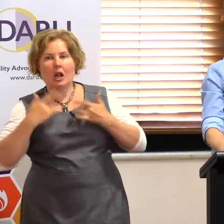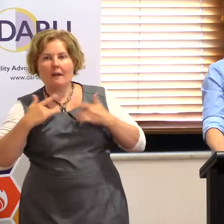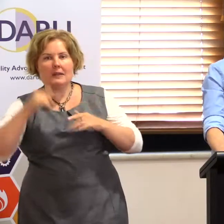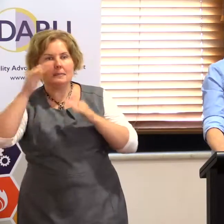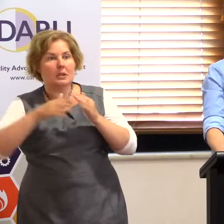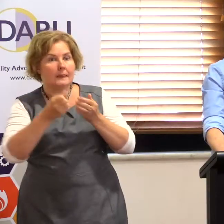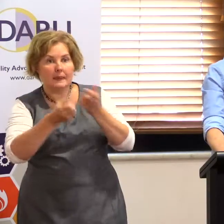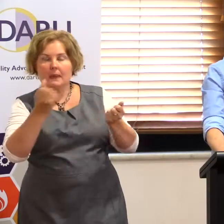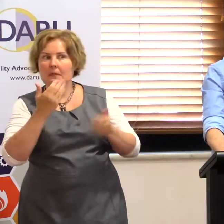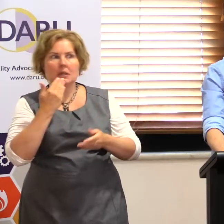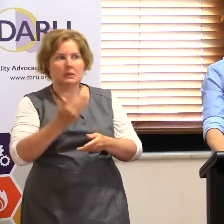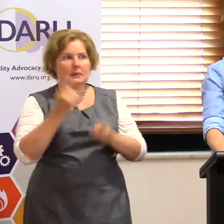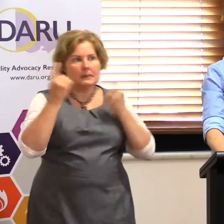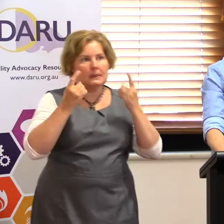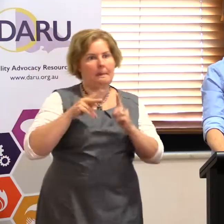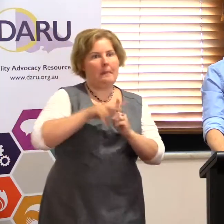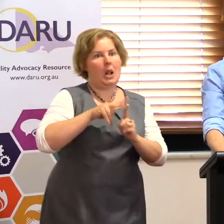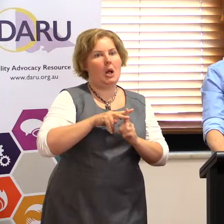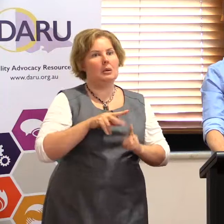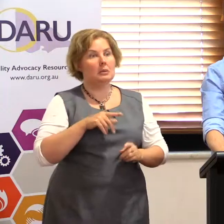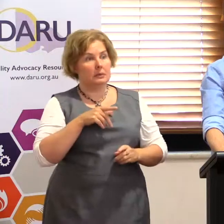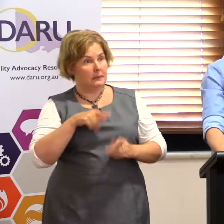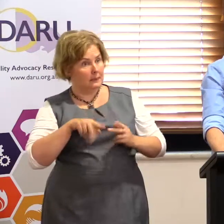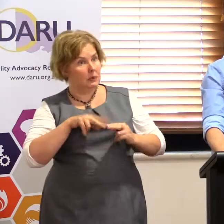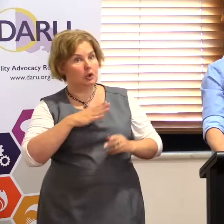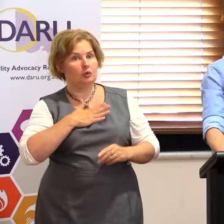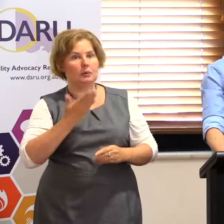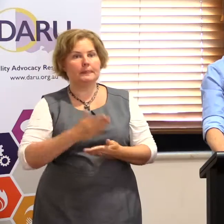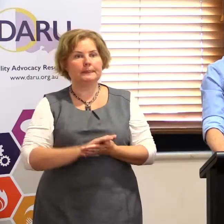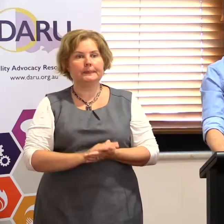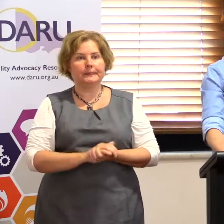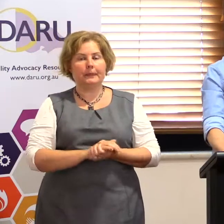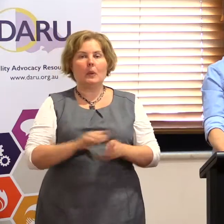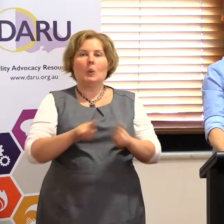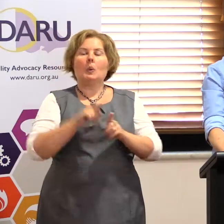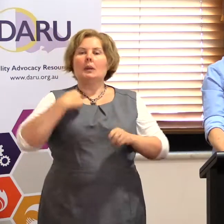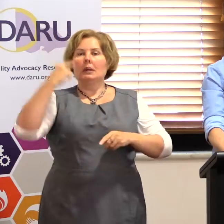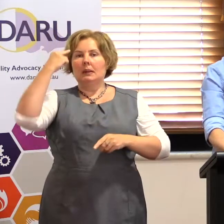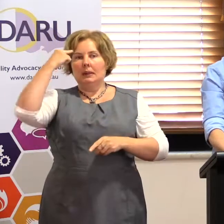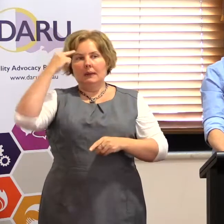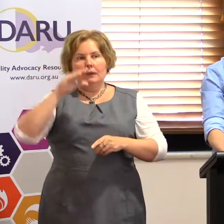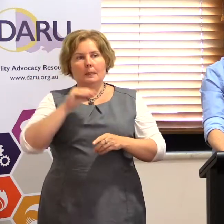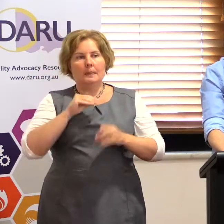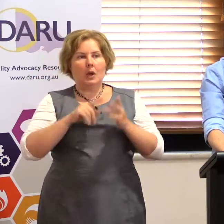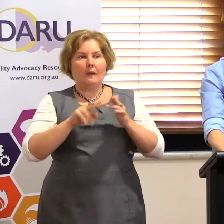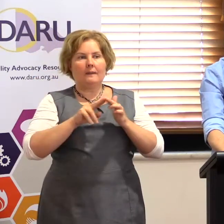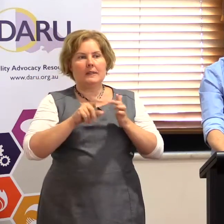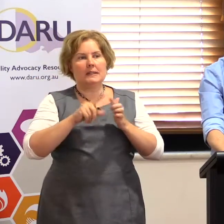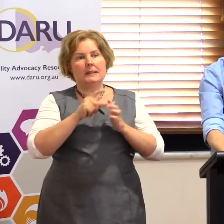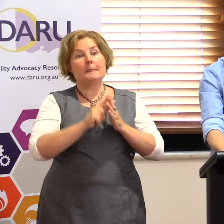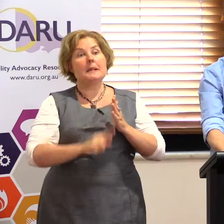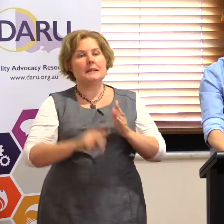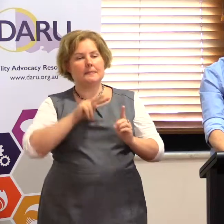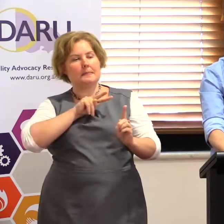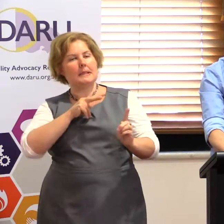please, consider applying if you're interested. I also think it's, from an Office for Disability perspective, it's